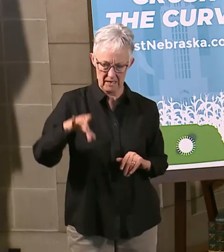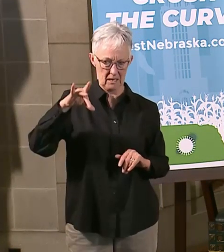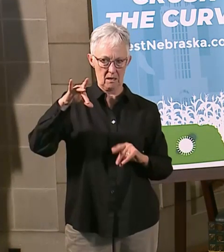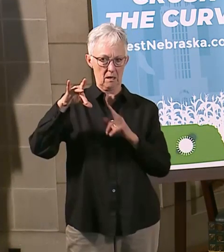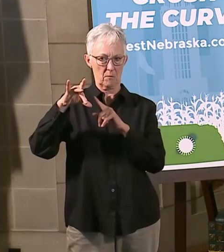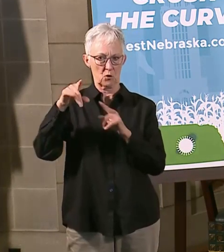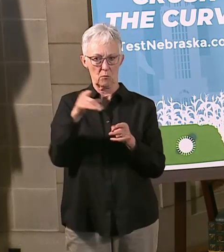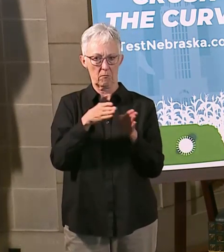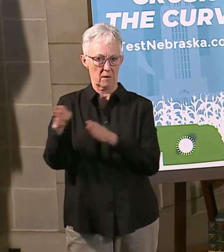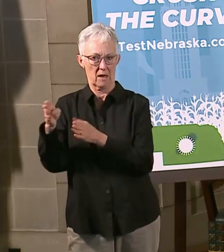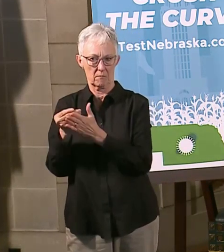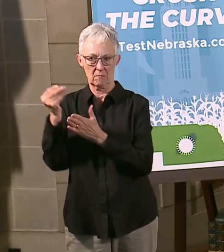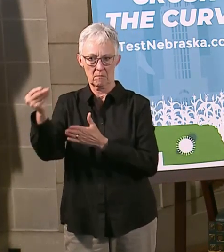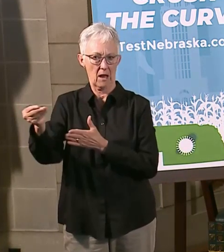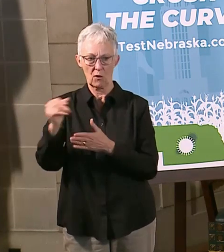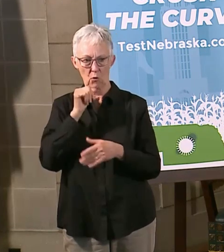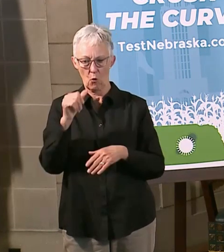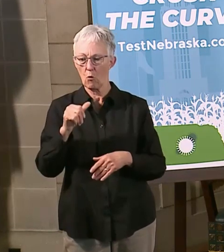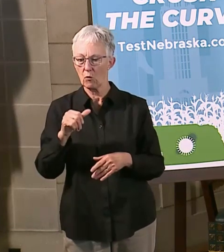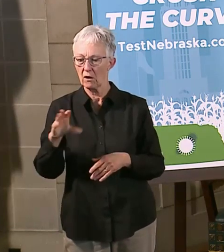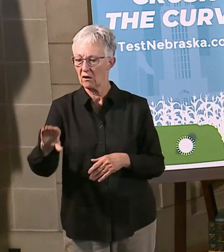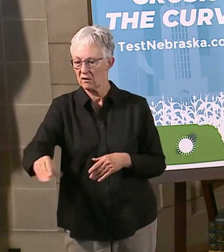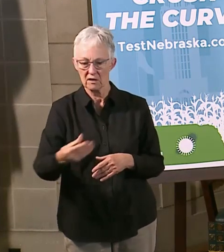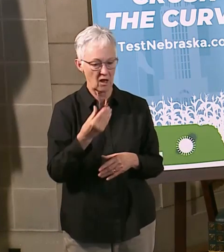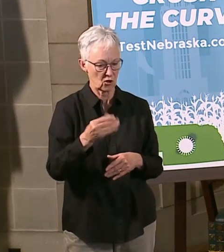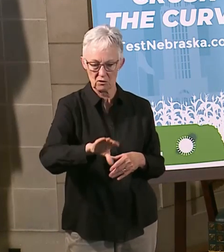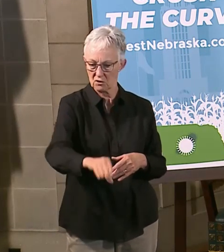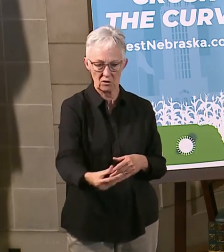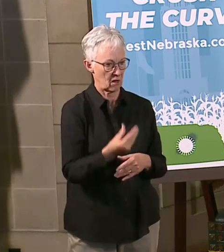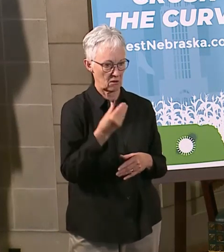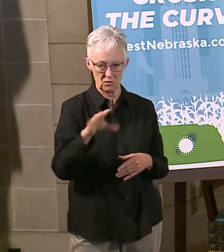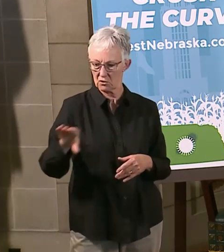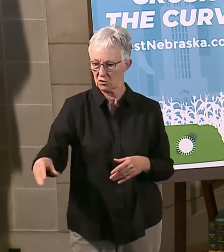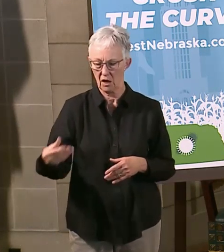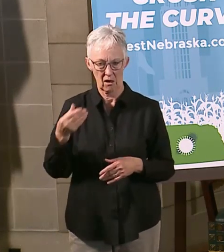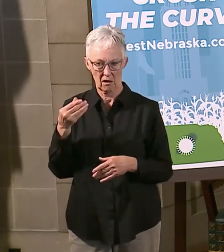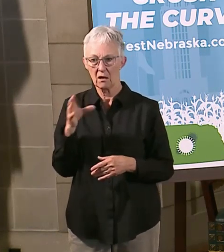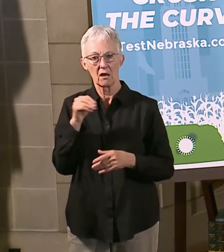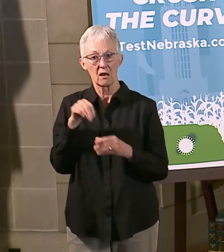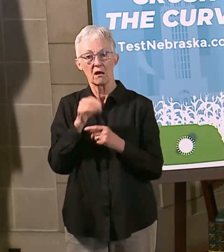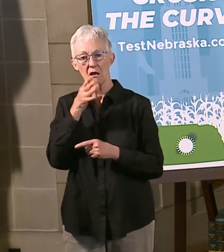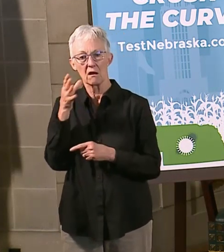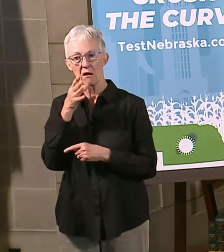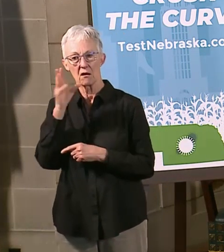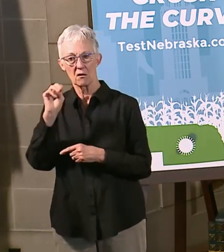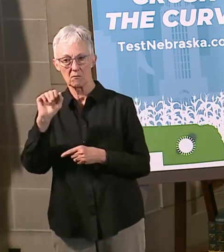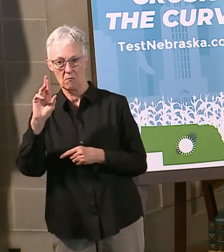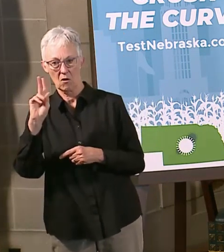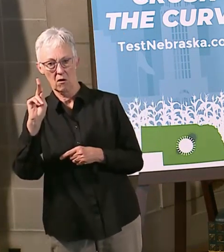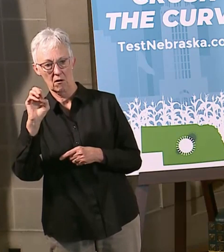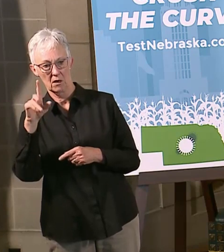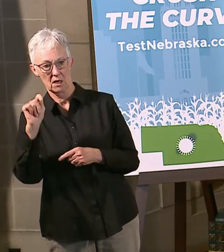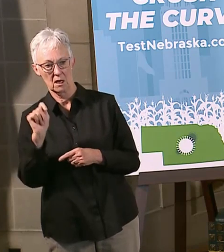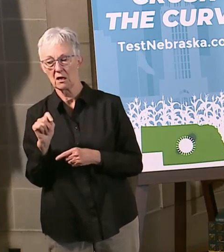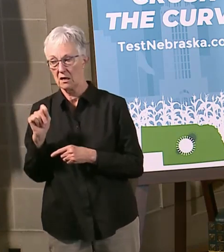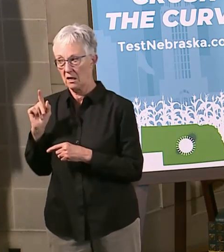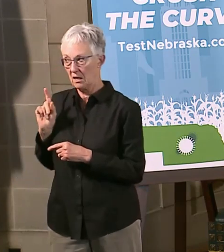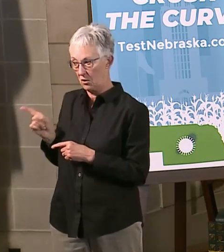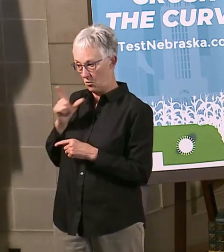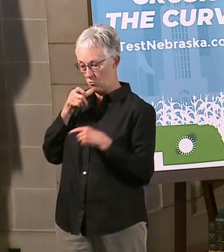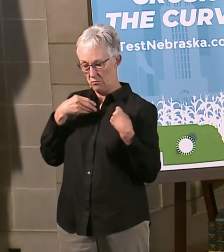if it's at the farmers markets, the vendors should be the ones handling those goods, and they should have gloves on at all times when they package up the